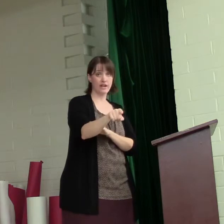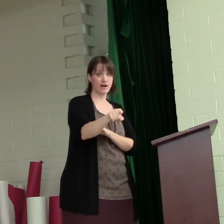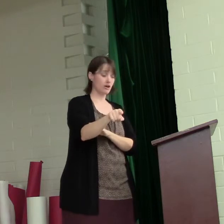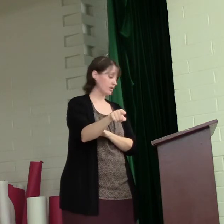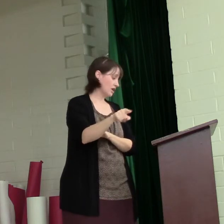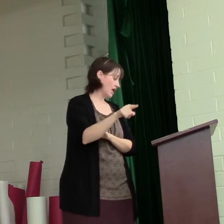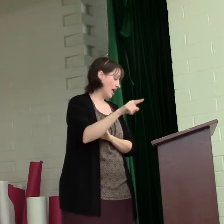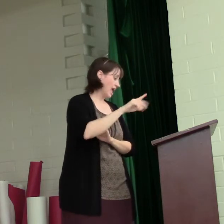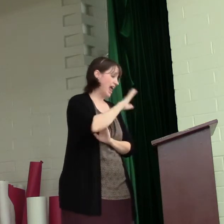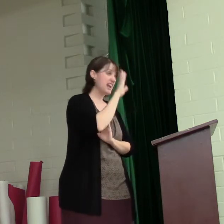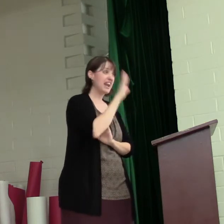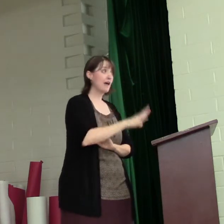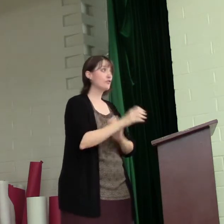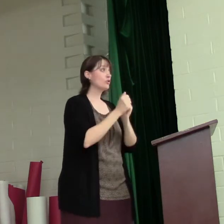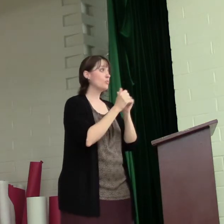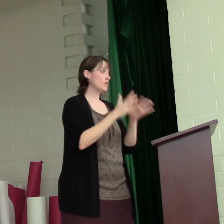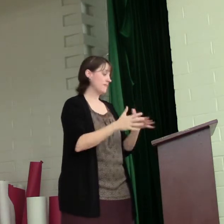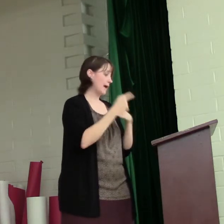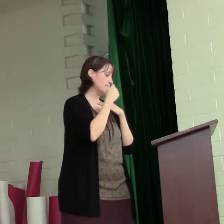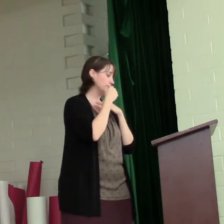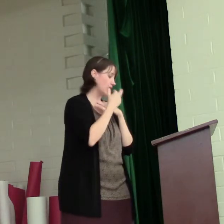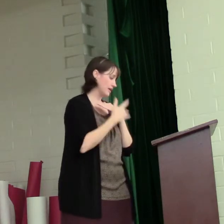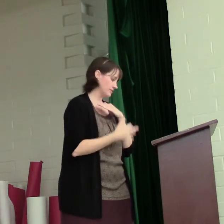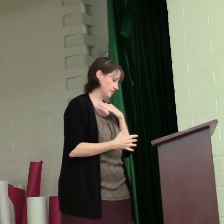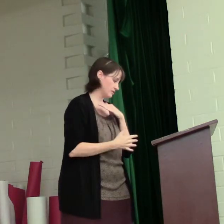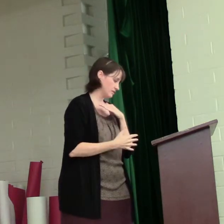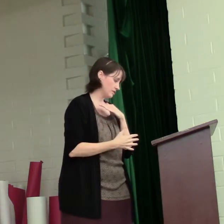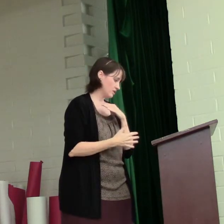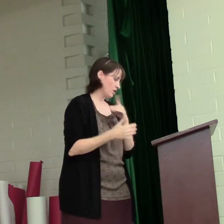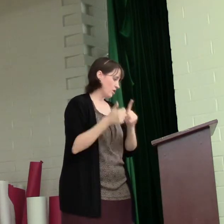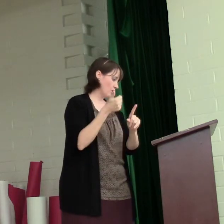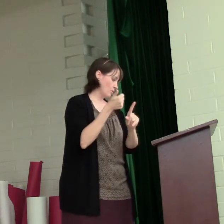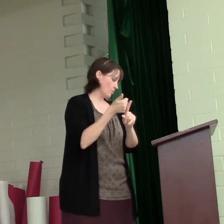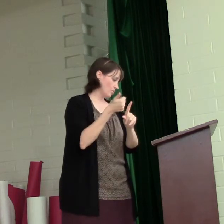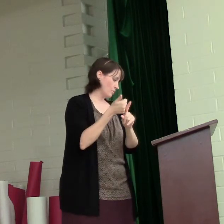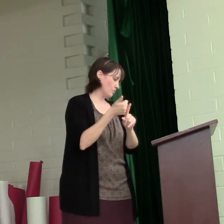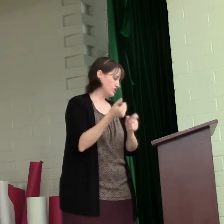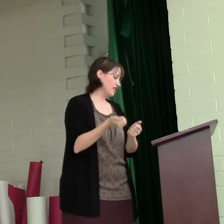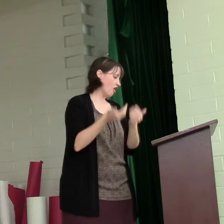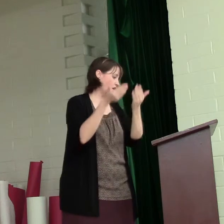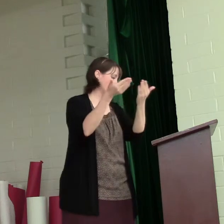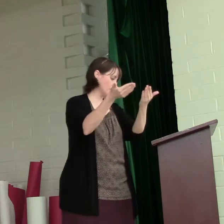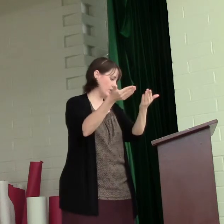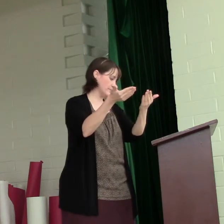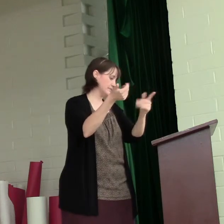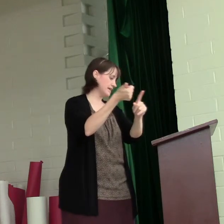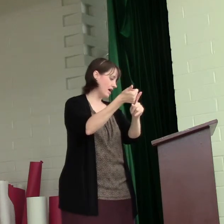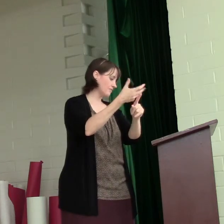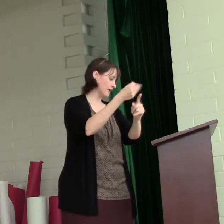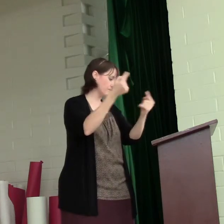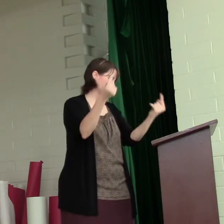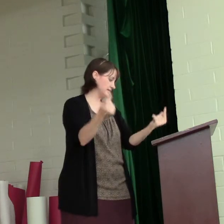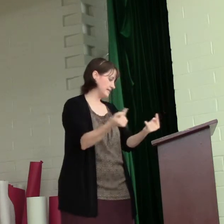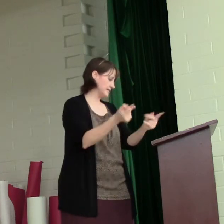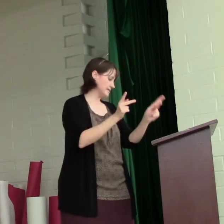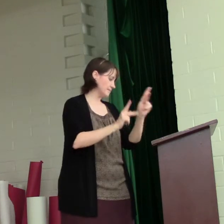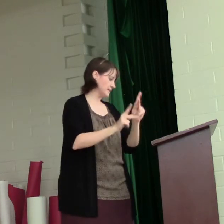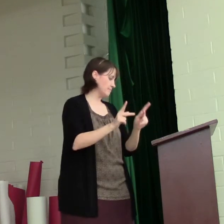there. Never without blood, which he offered for himself and for the sins the people